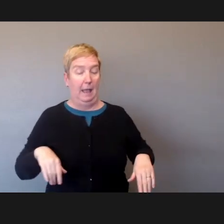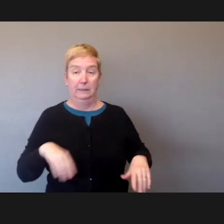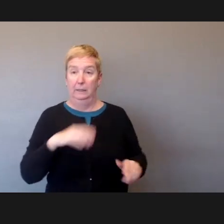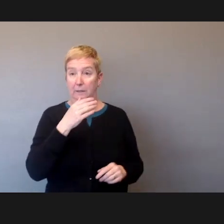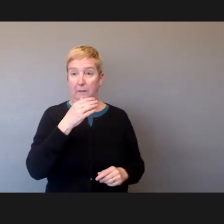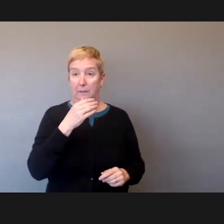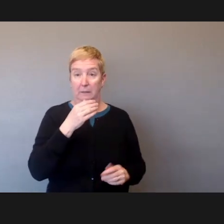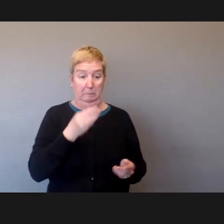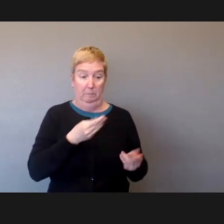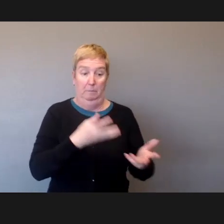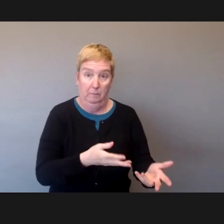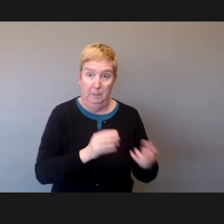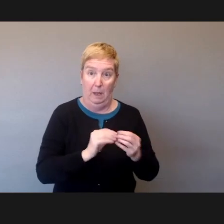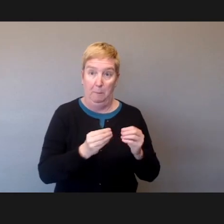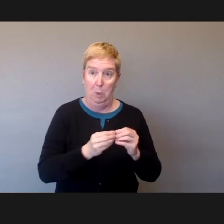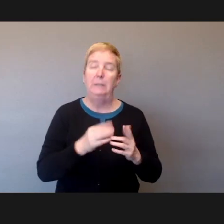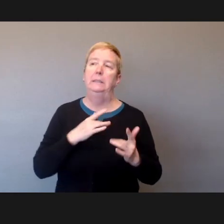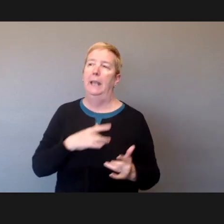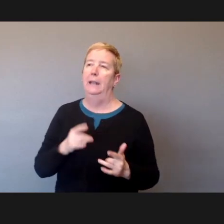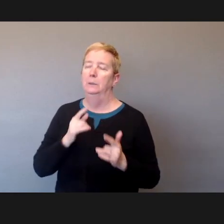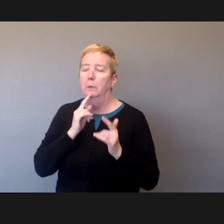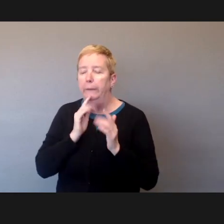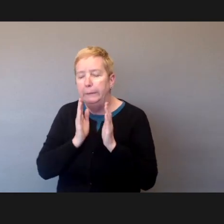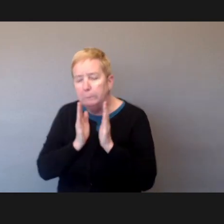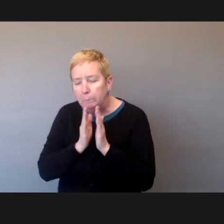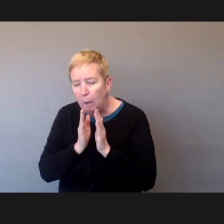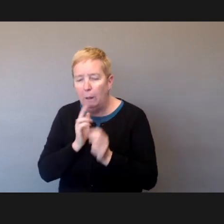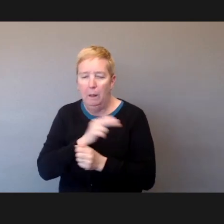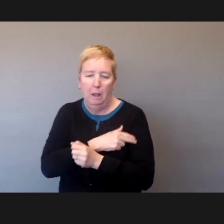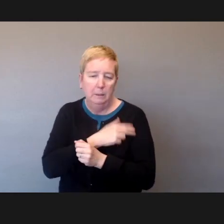small hospital or two very small hospitals.